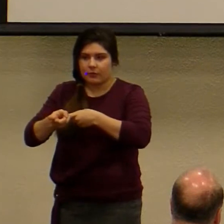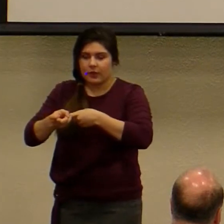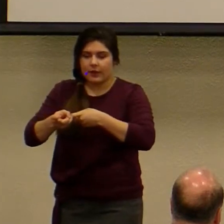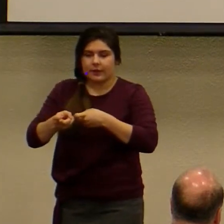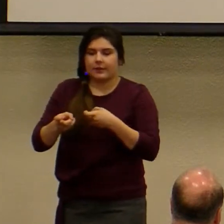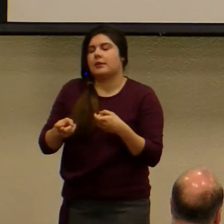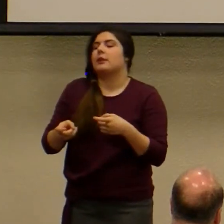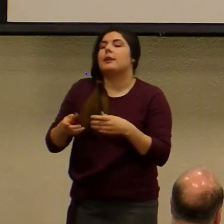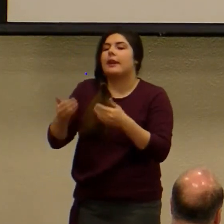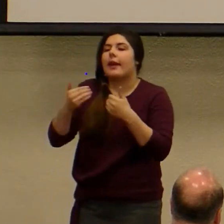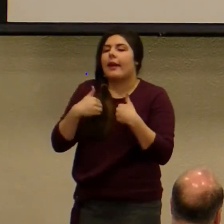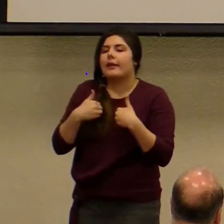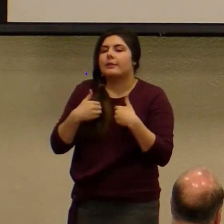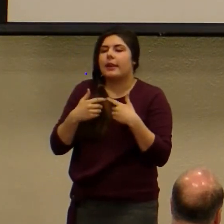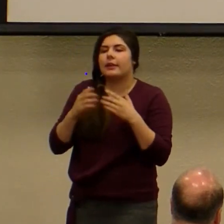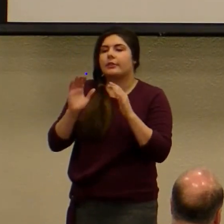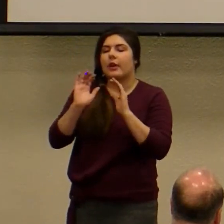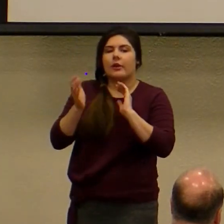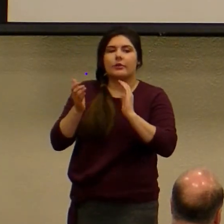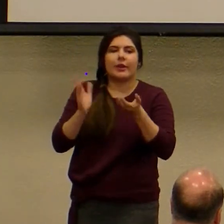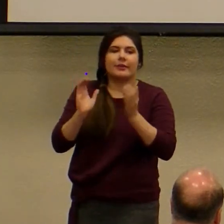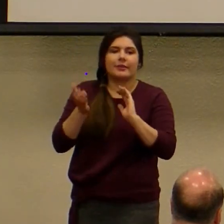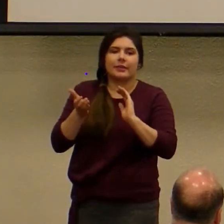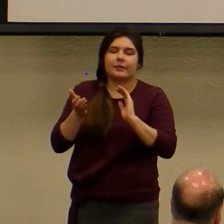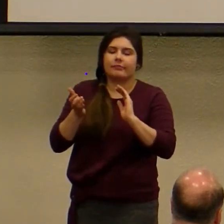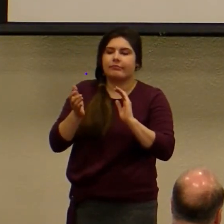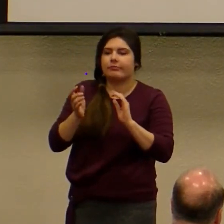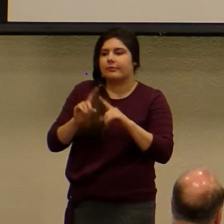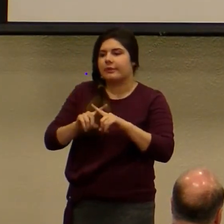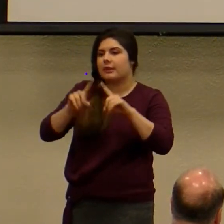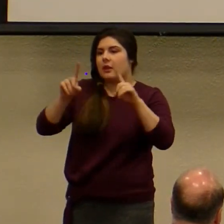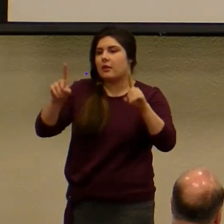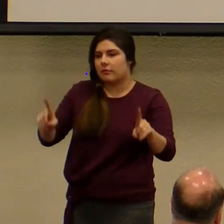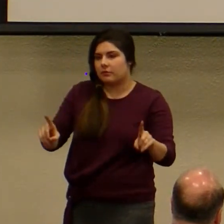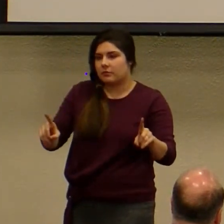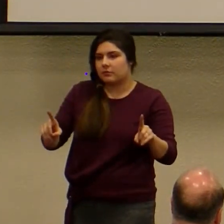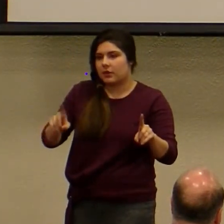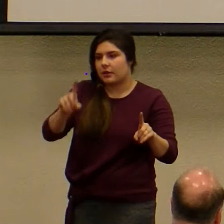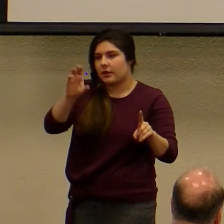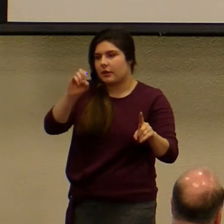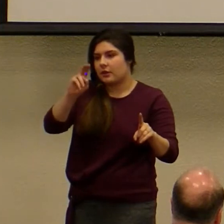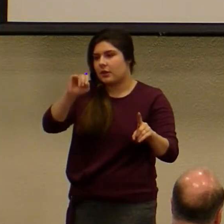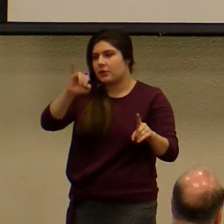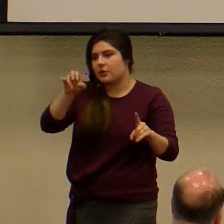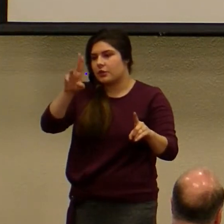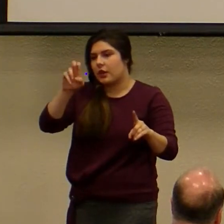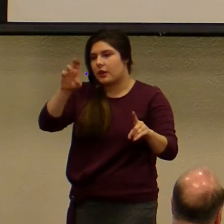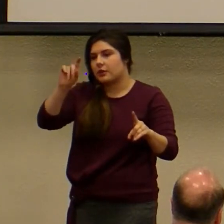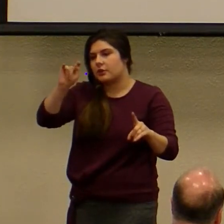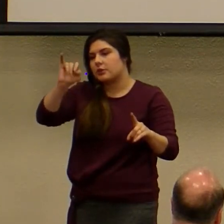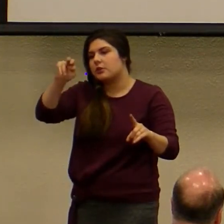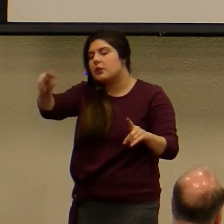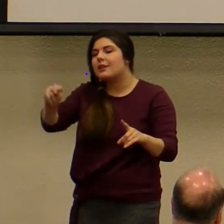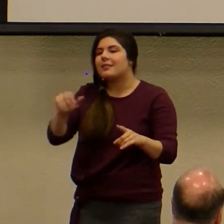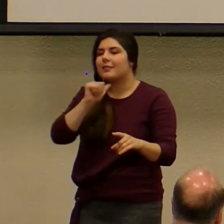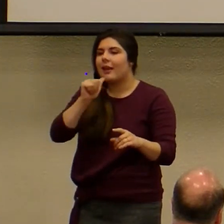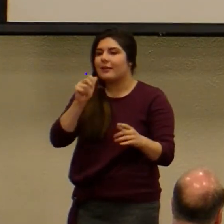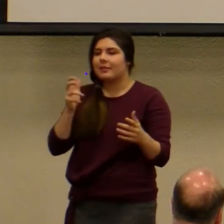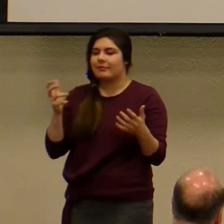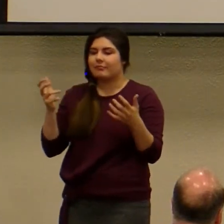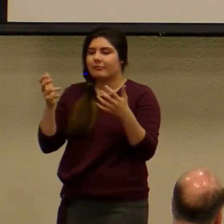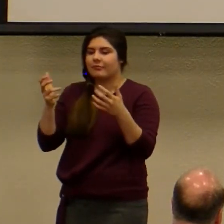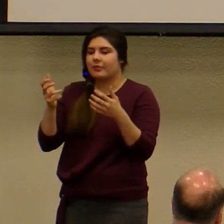a contrasting conjunction, but is used in a contrasting conjunction, not necessarily to marry information, but more